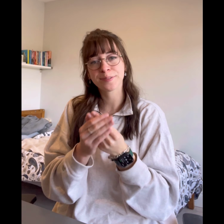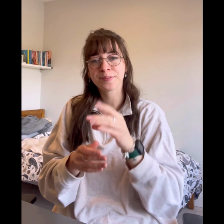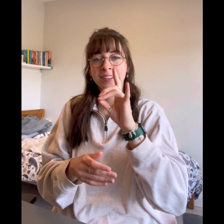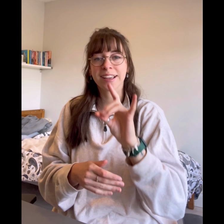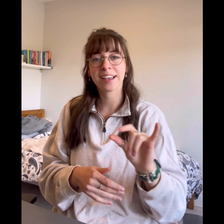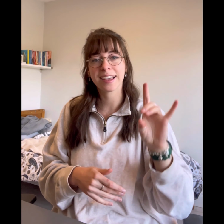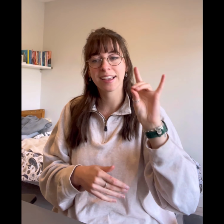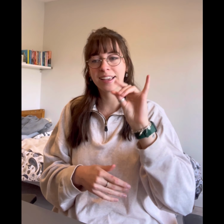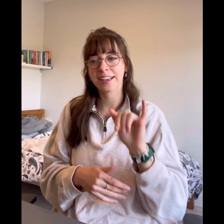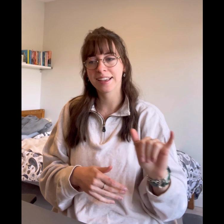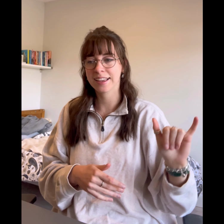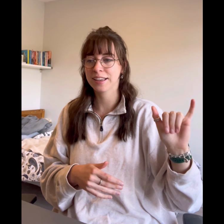together.